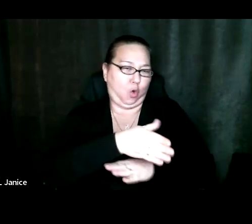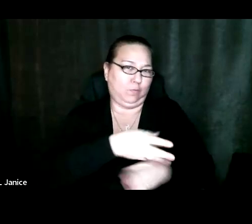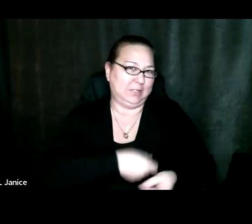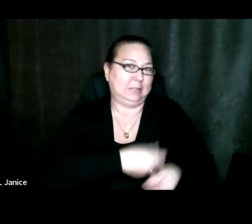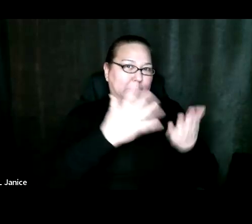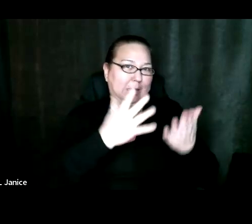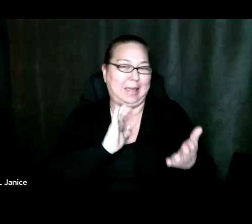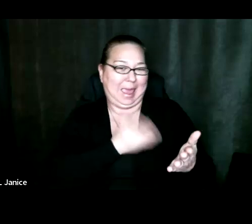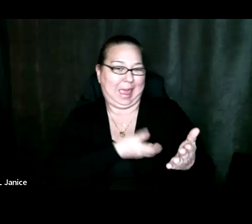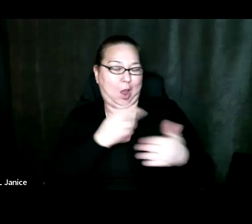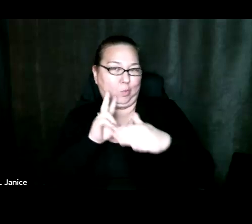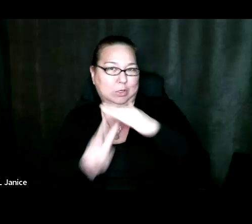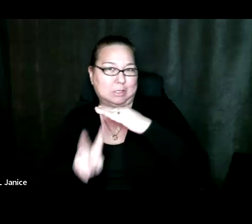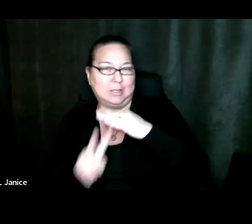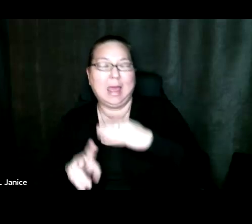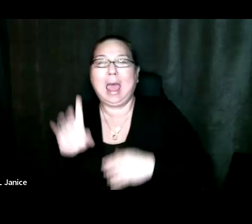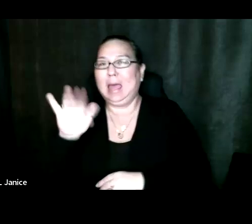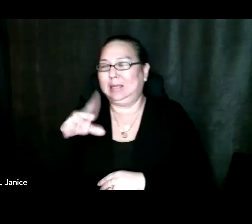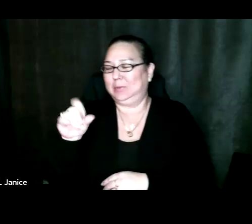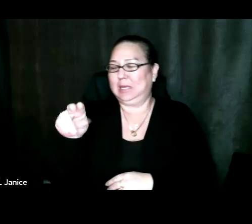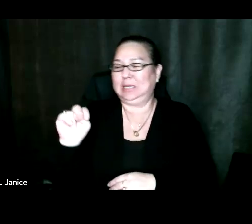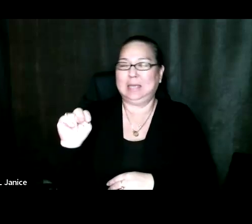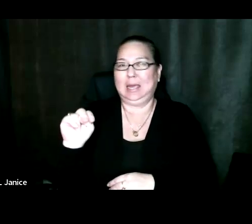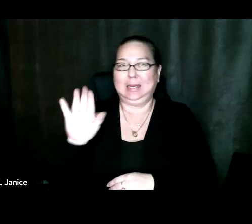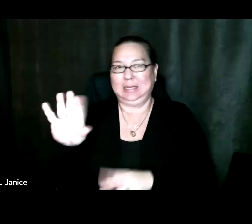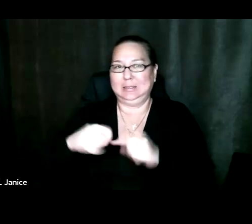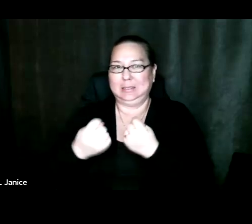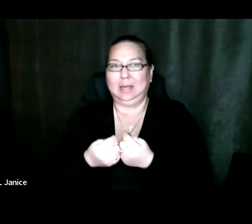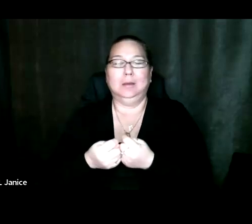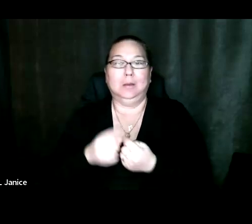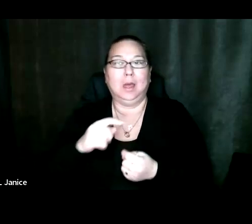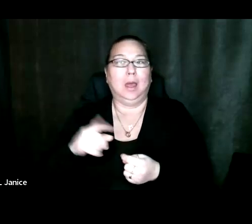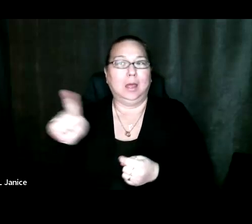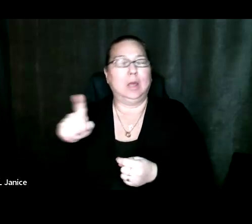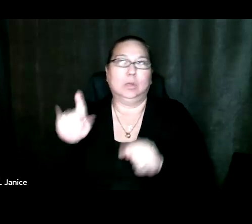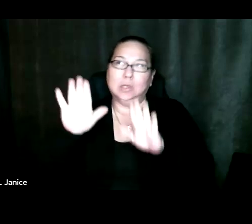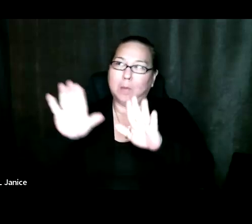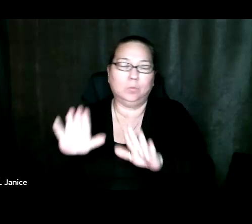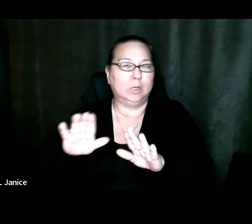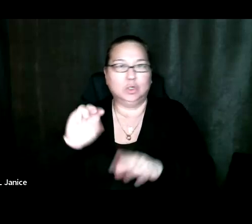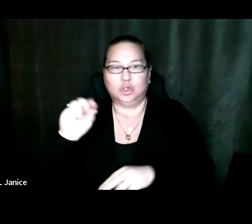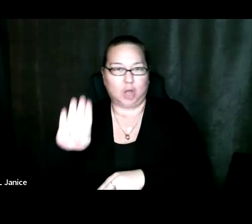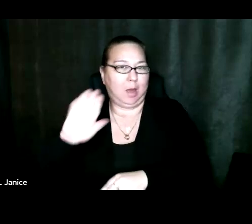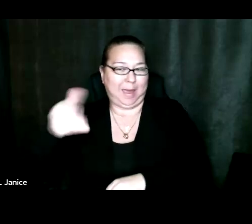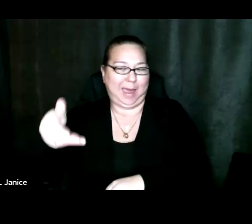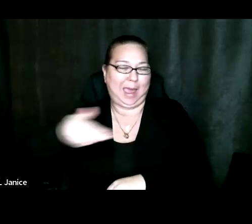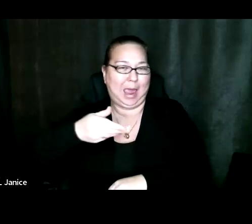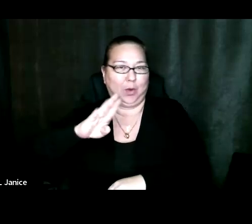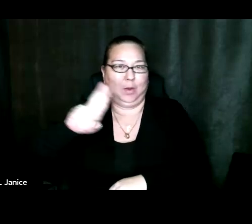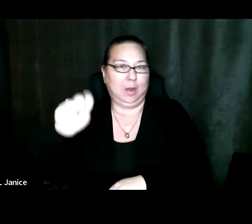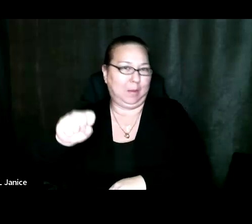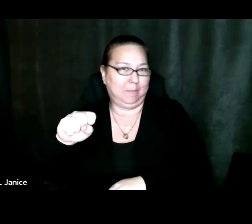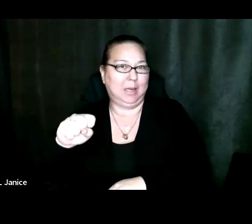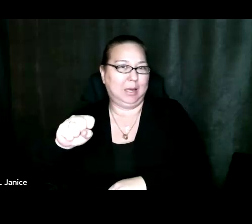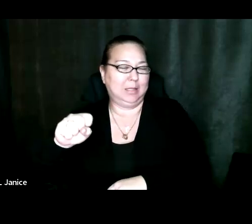to Dan and his team doing an amazing job hiring bus monitors. We did not anticipate being quite so full